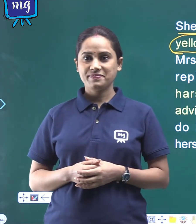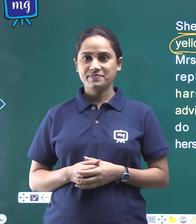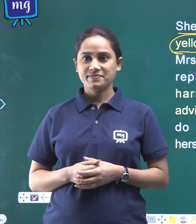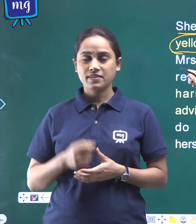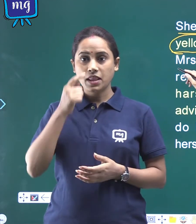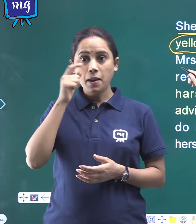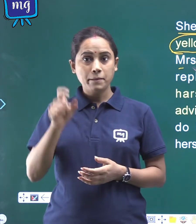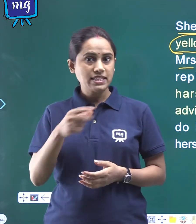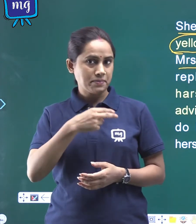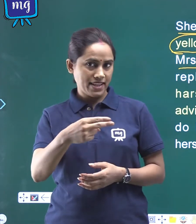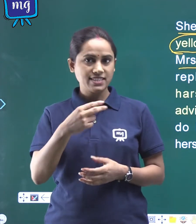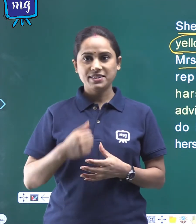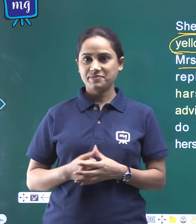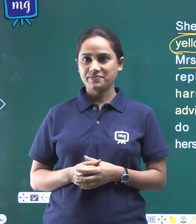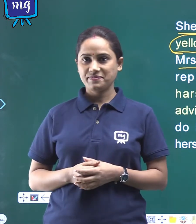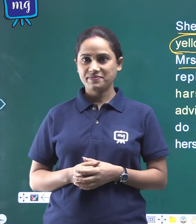Mrs. Pearson